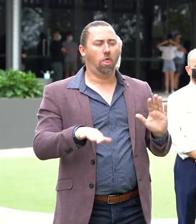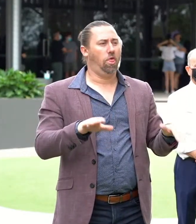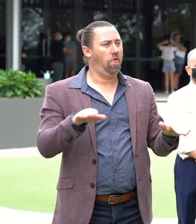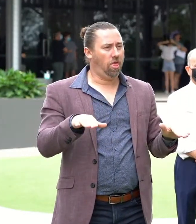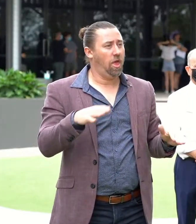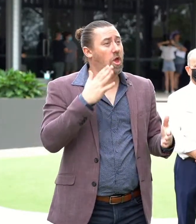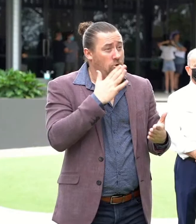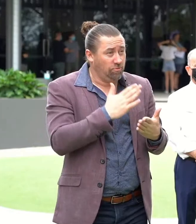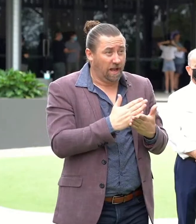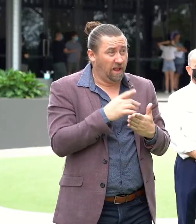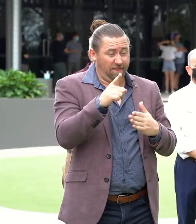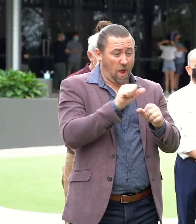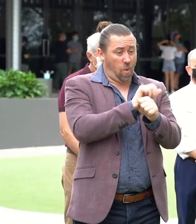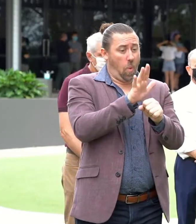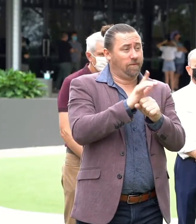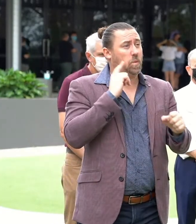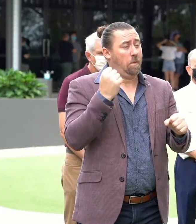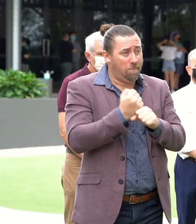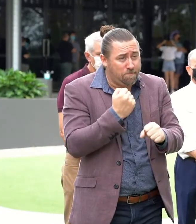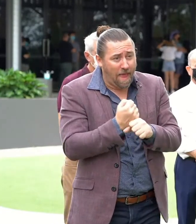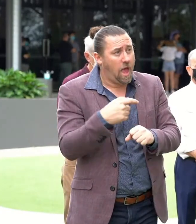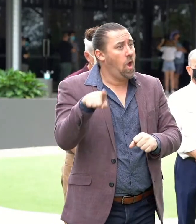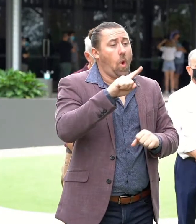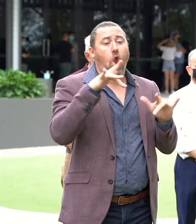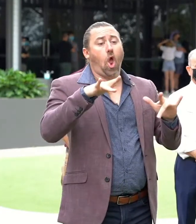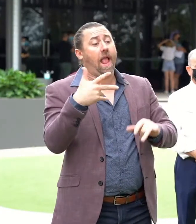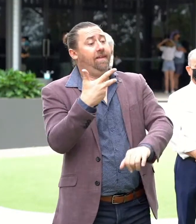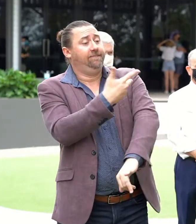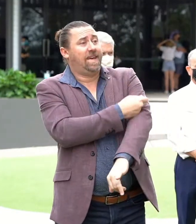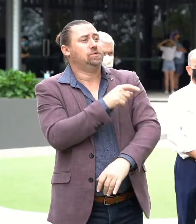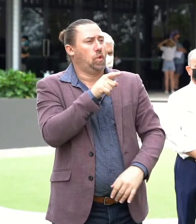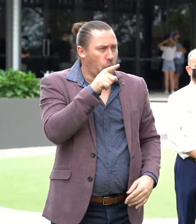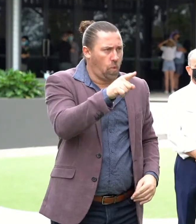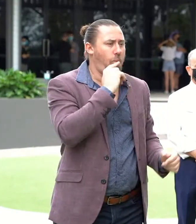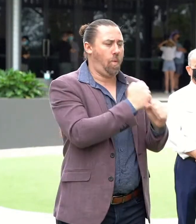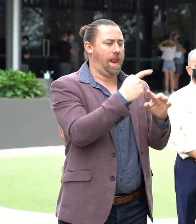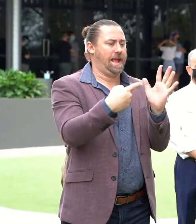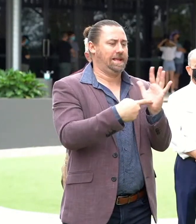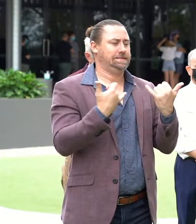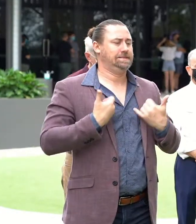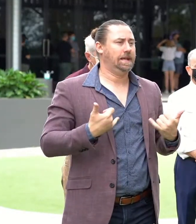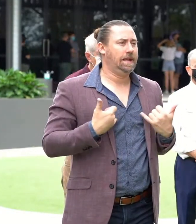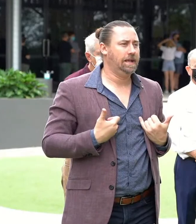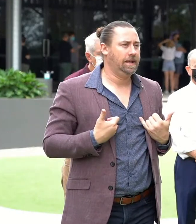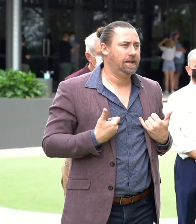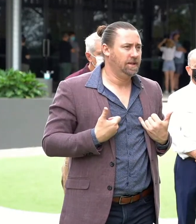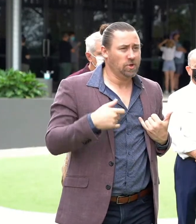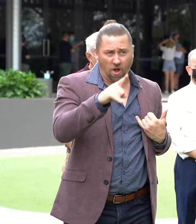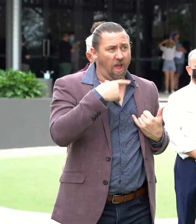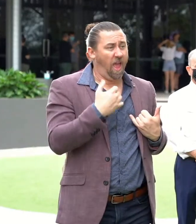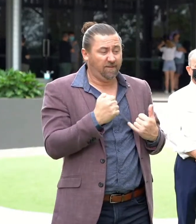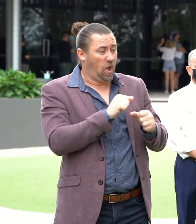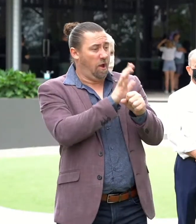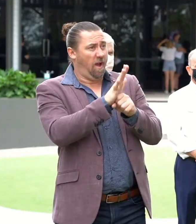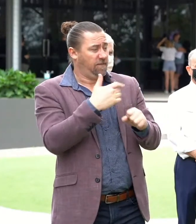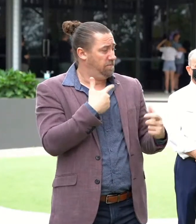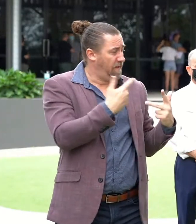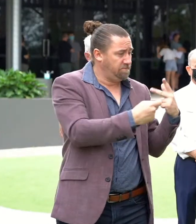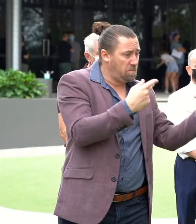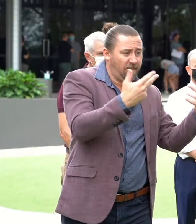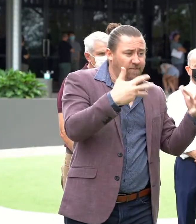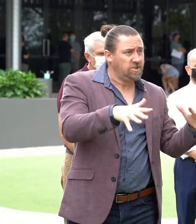unvaccinated. And as the Premier has said time and time again, it will look for those people that aren't vaccinated, and you don't want to be, as